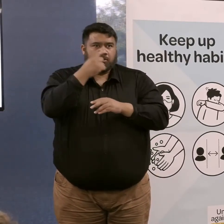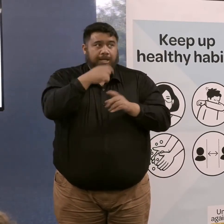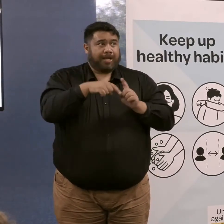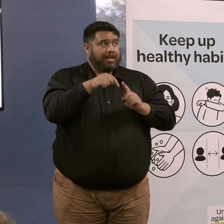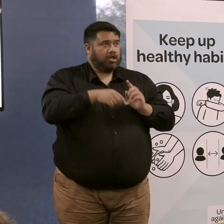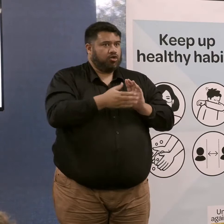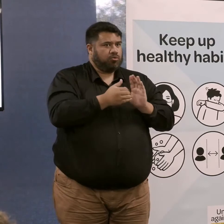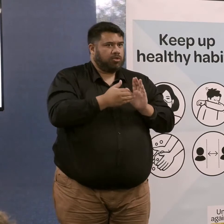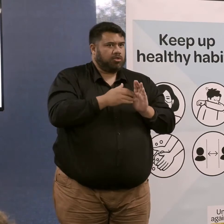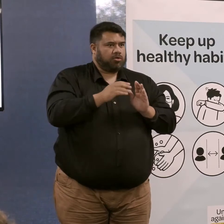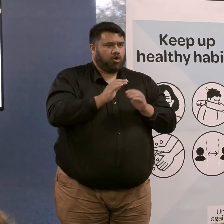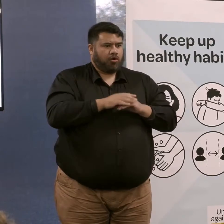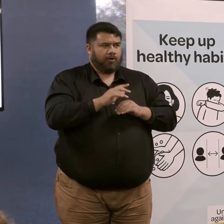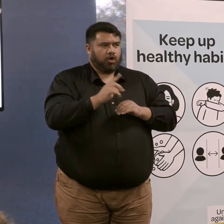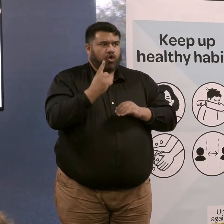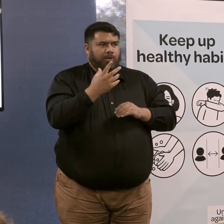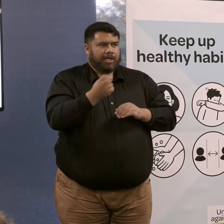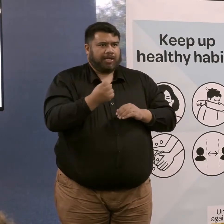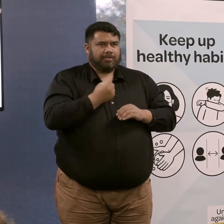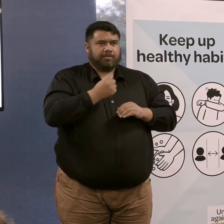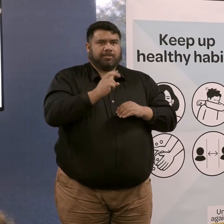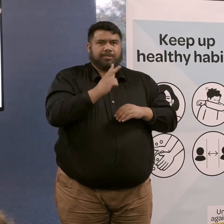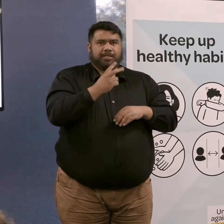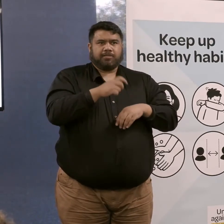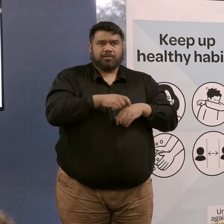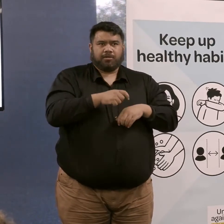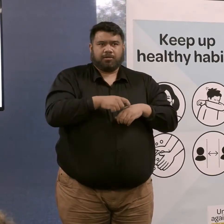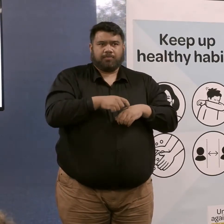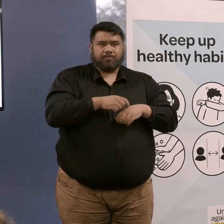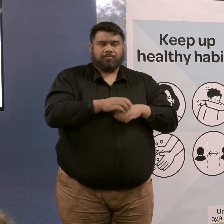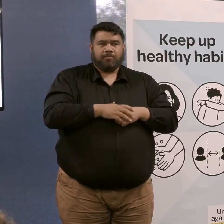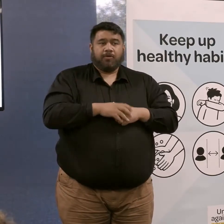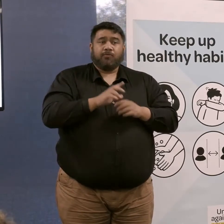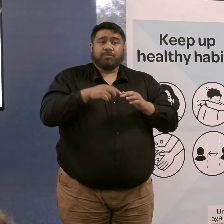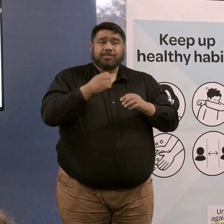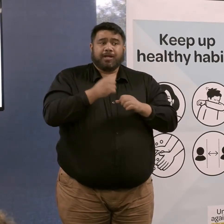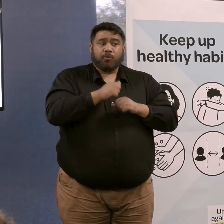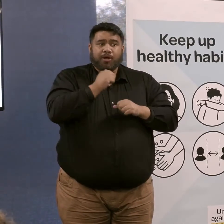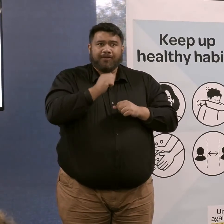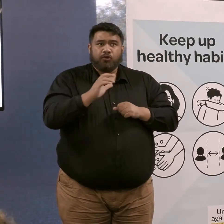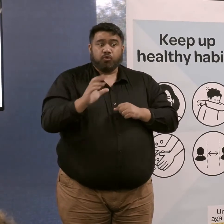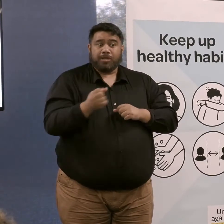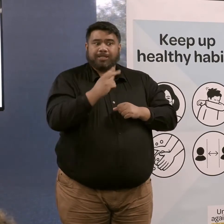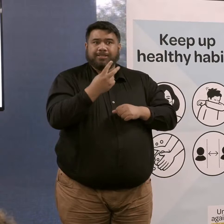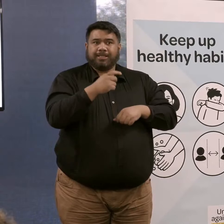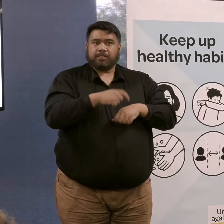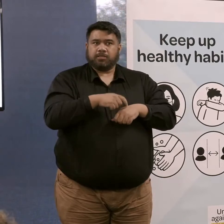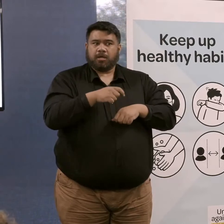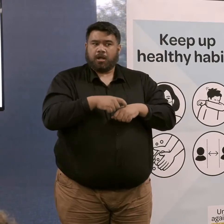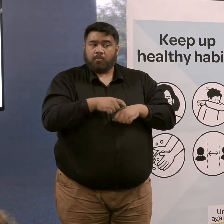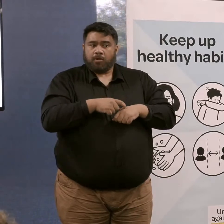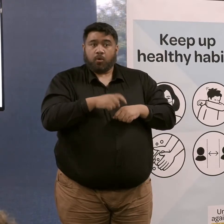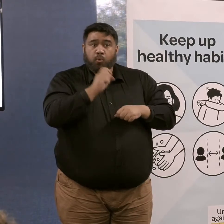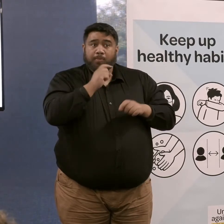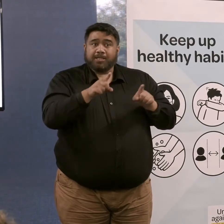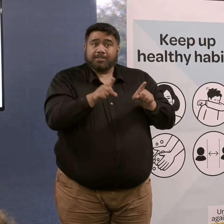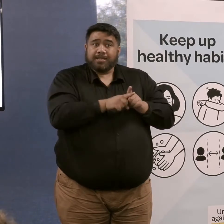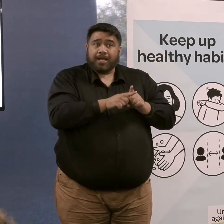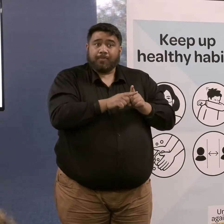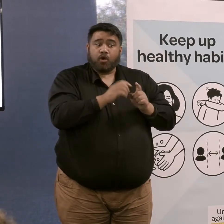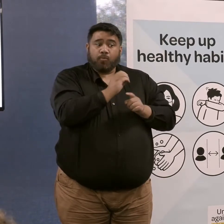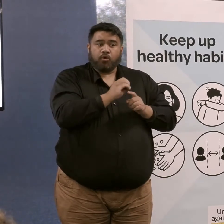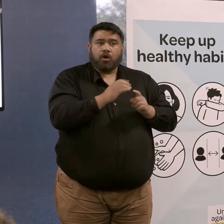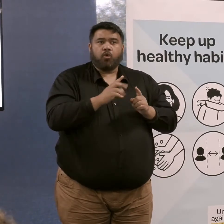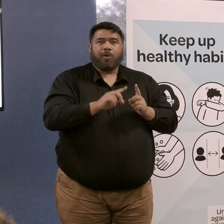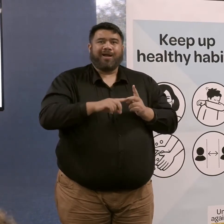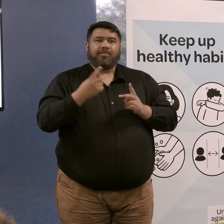reinfection. And what we're really looking in particular at is whether these new subvariants are more likely to cause reinfection for people.